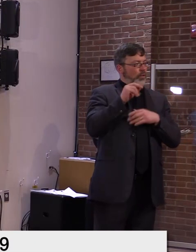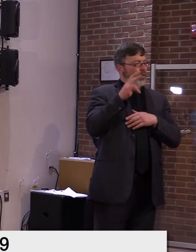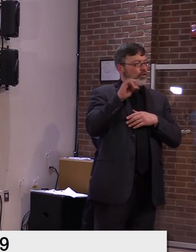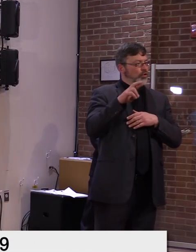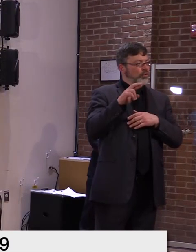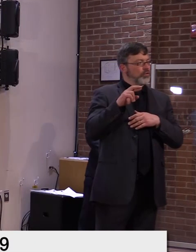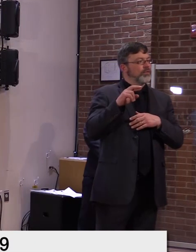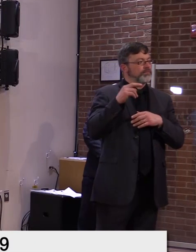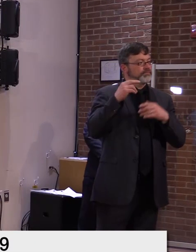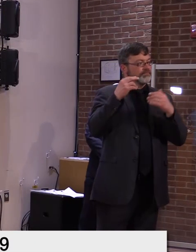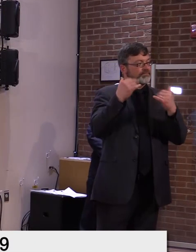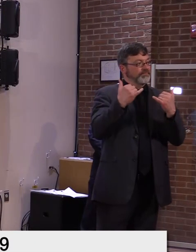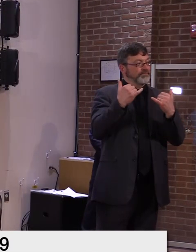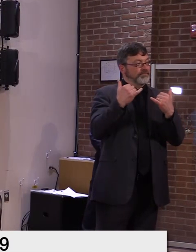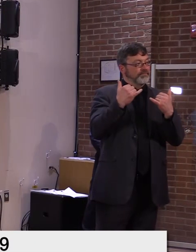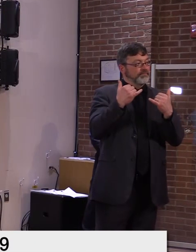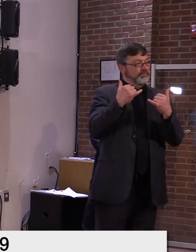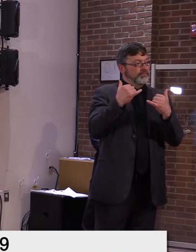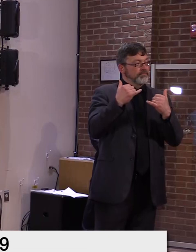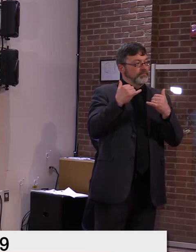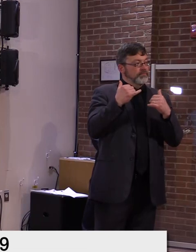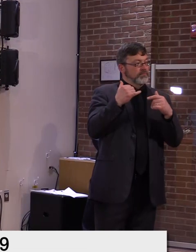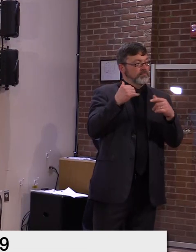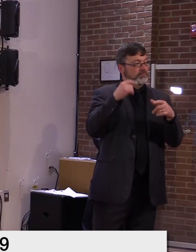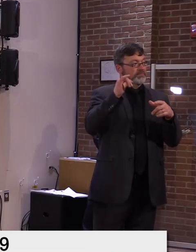state. I'm told that this bill